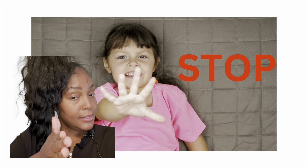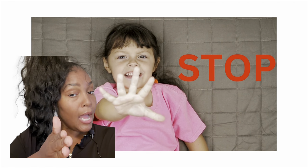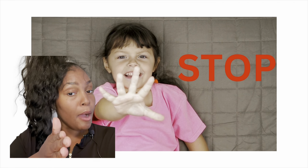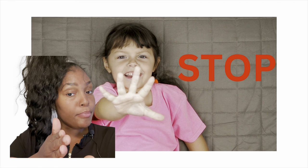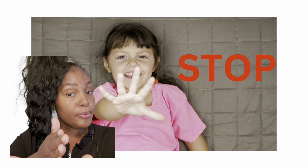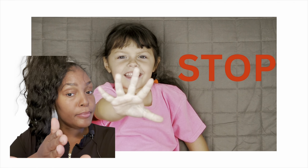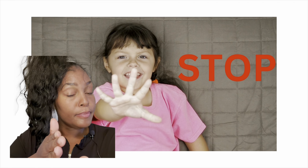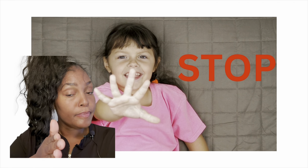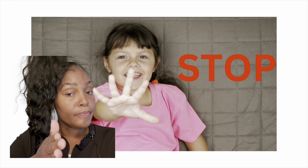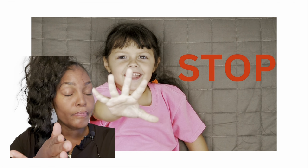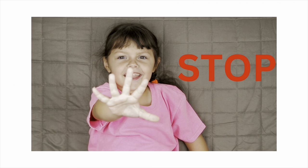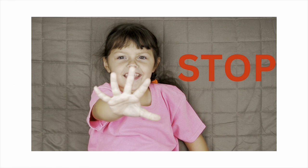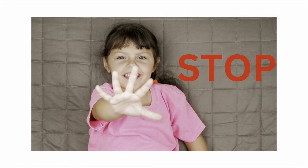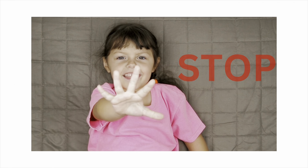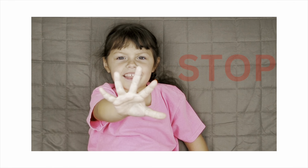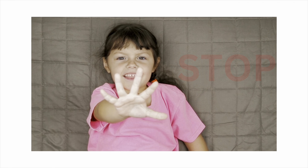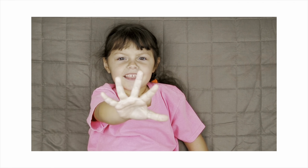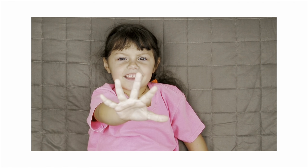Stop.